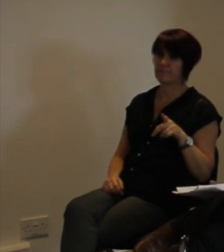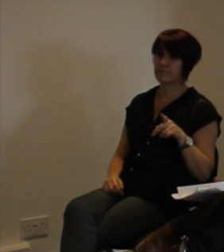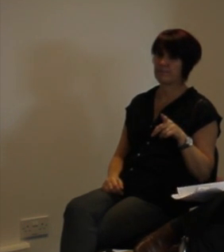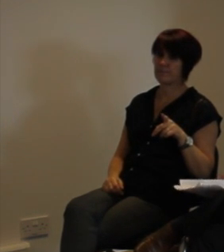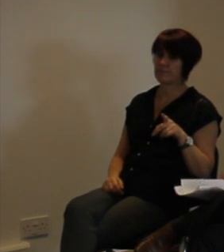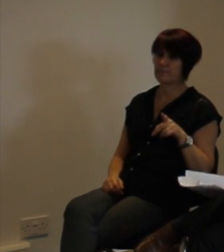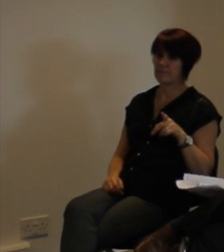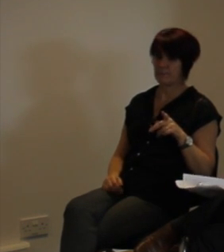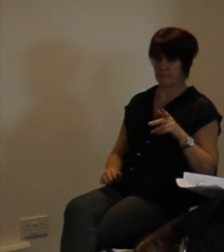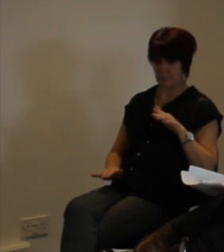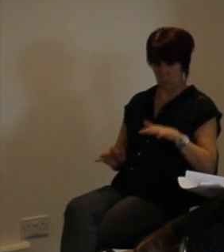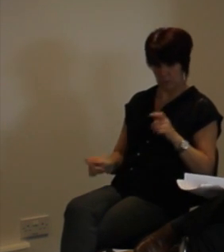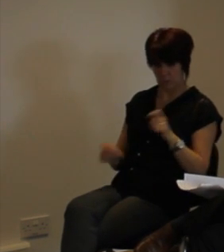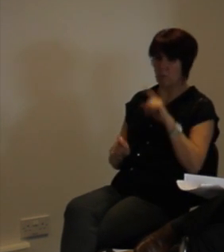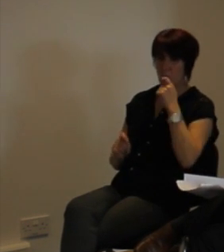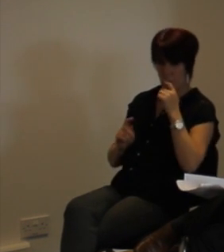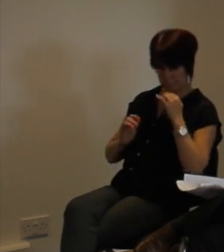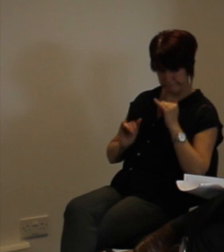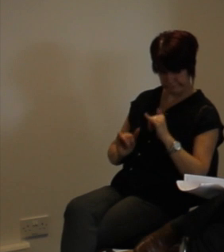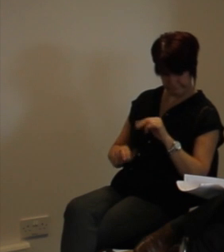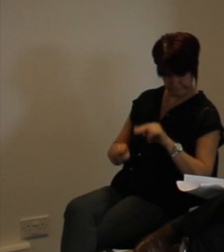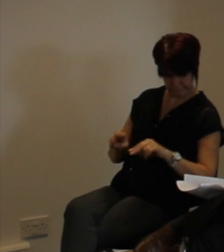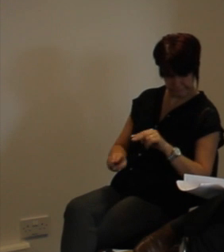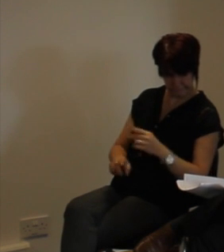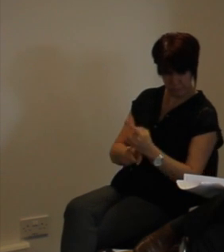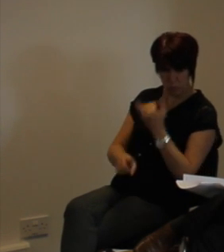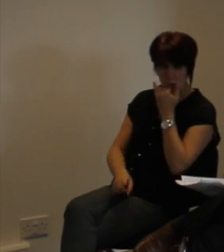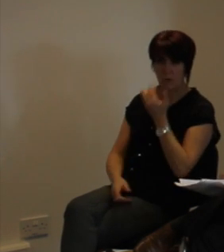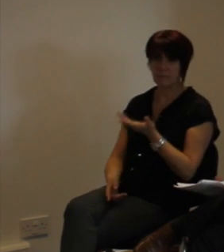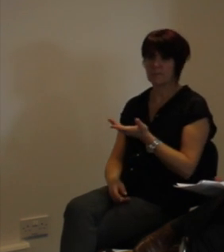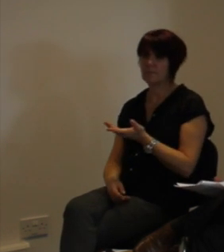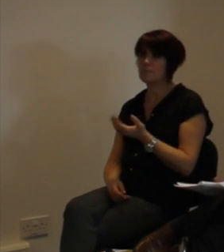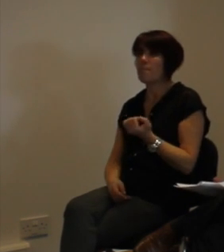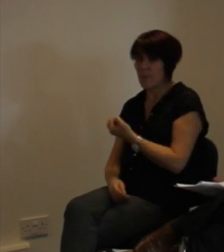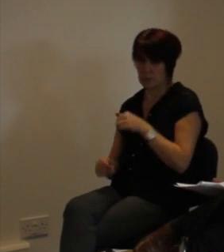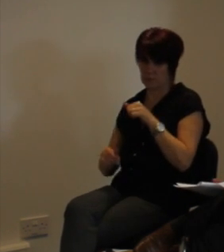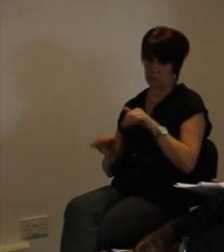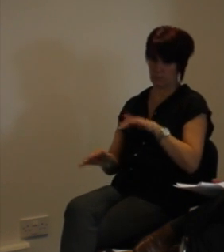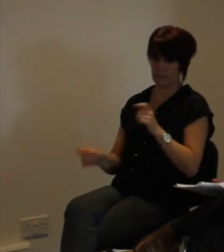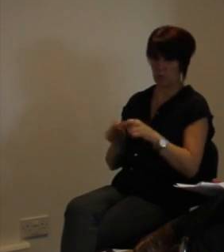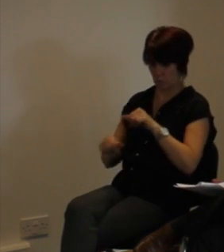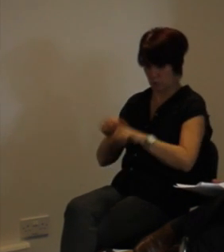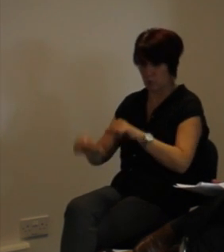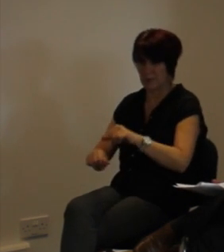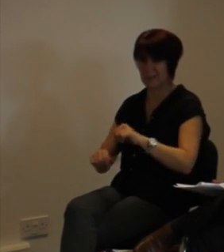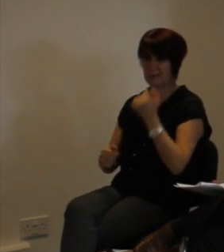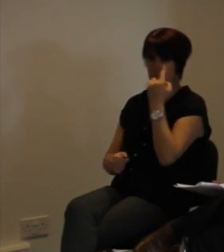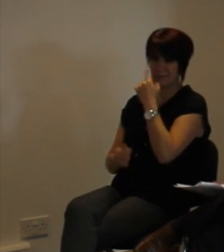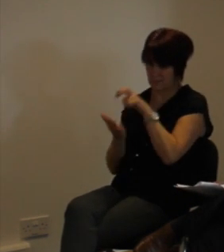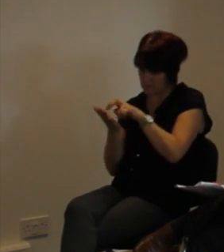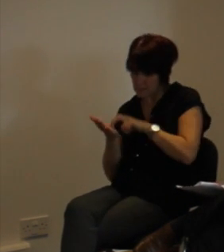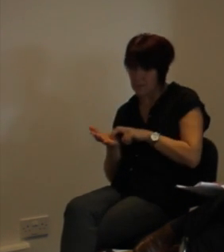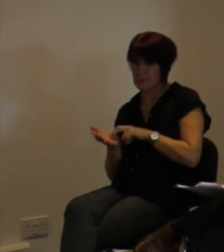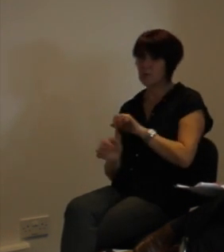your application of reasonable adjustments will be looked at. So that's another reason to have a process in place, to have good records maintained.